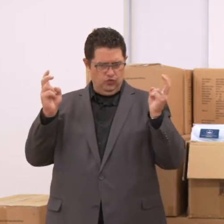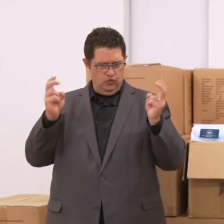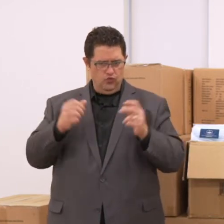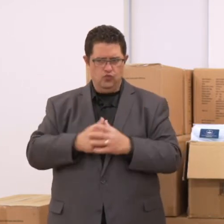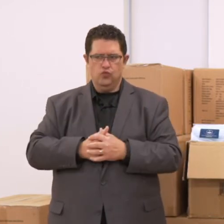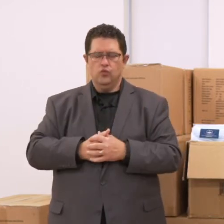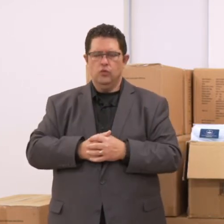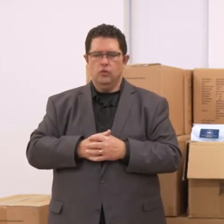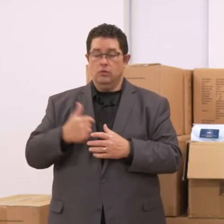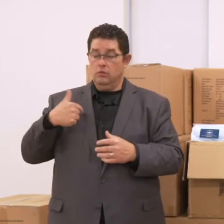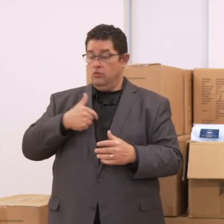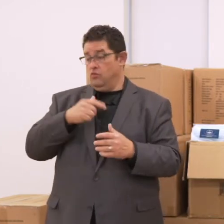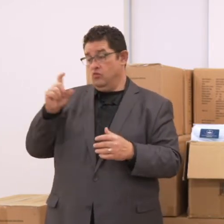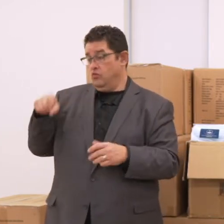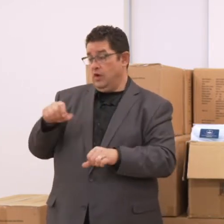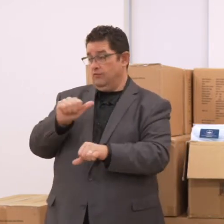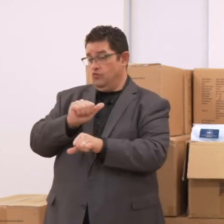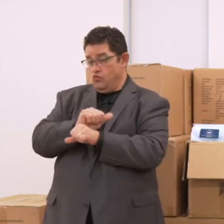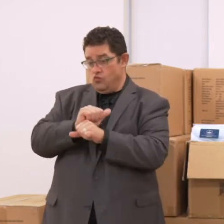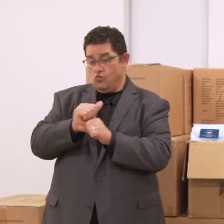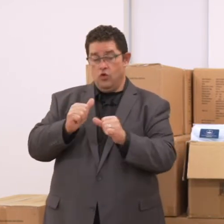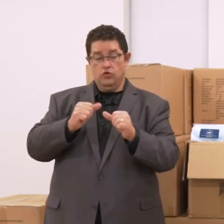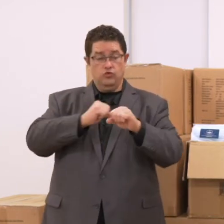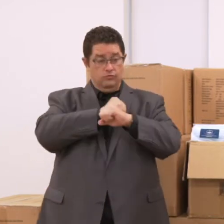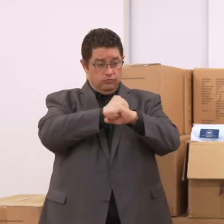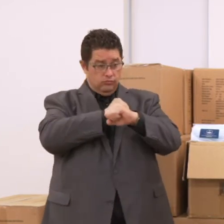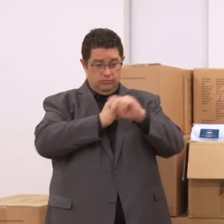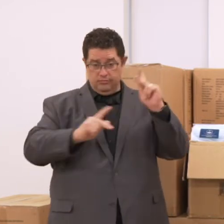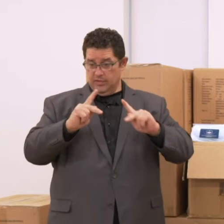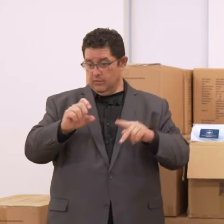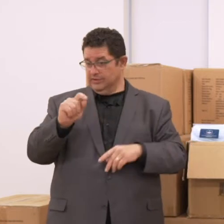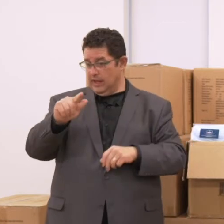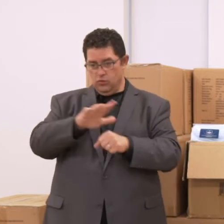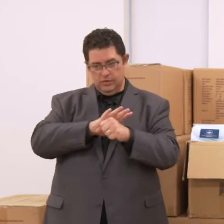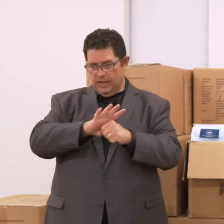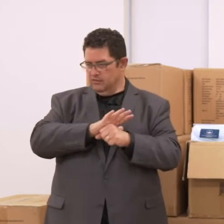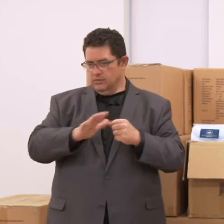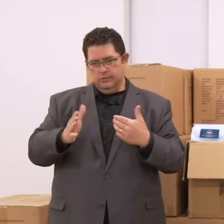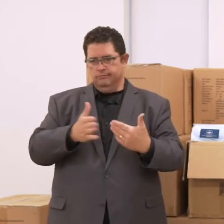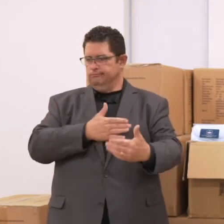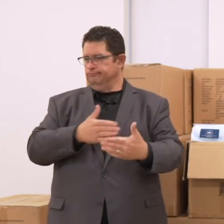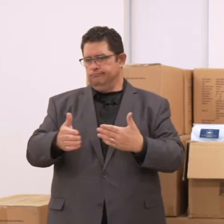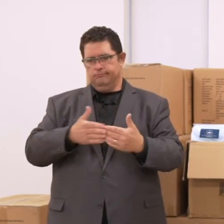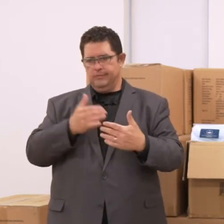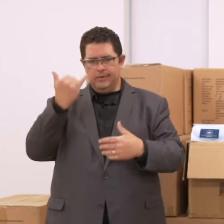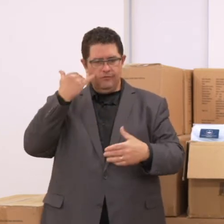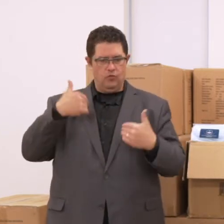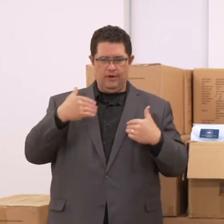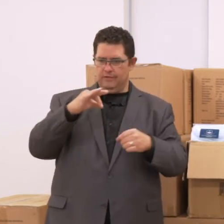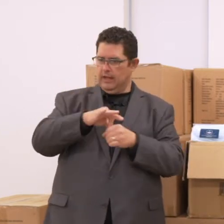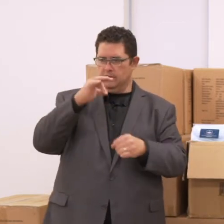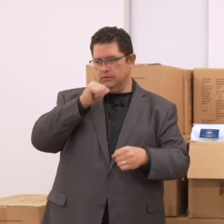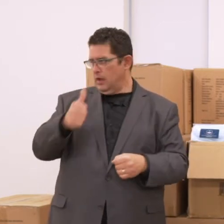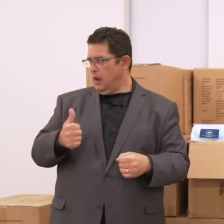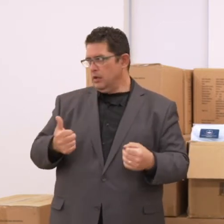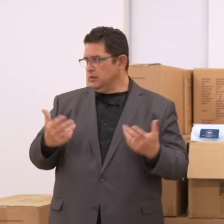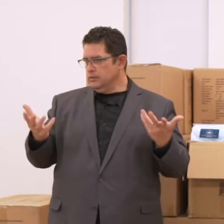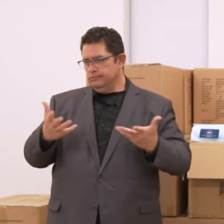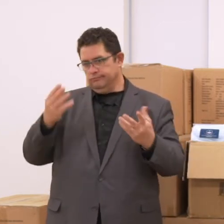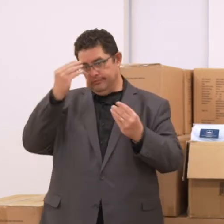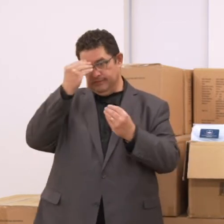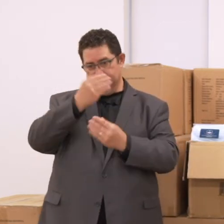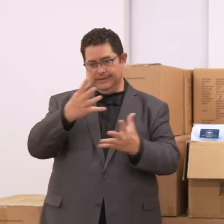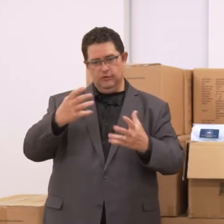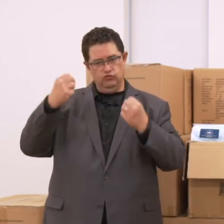know, we have to work to protect people in St. Louis County regardless of whether or not we have an election. I think the data